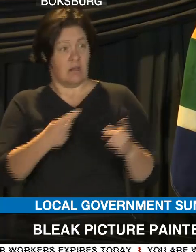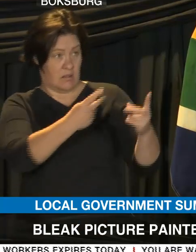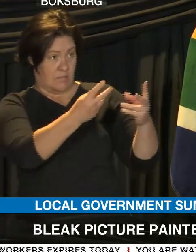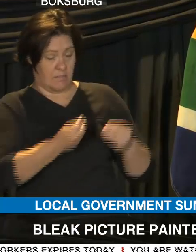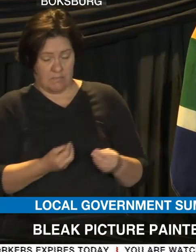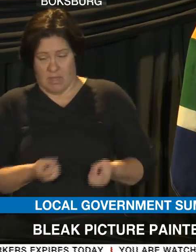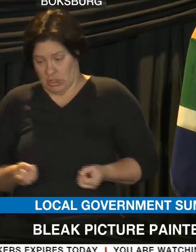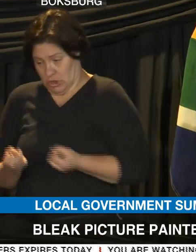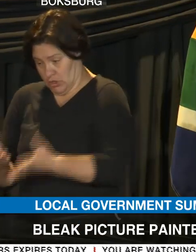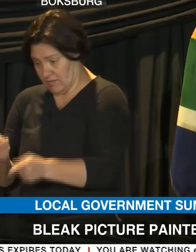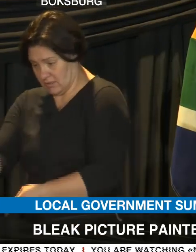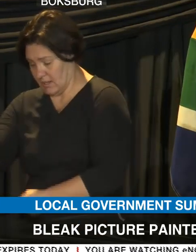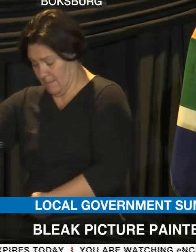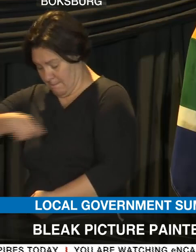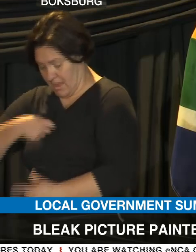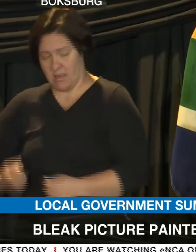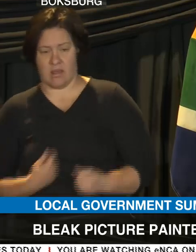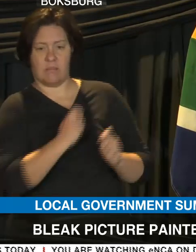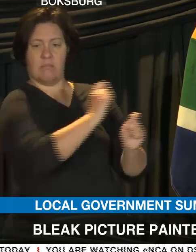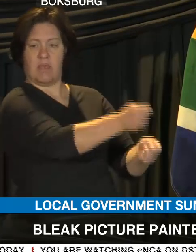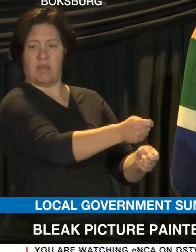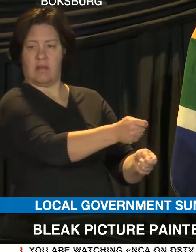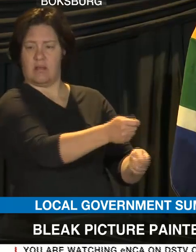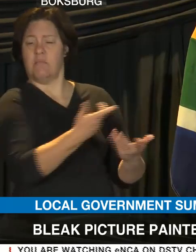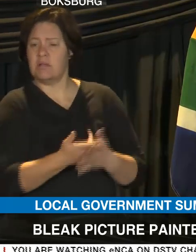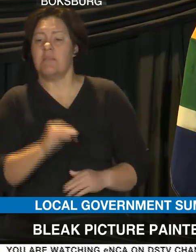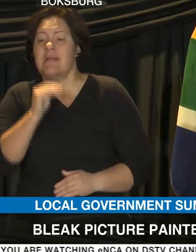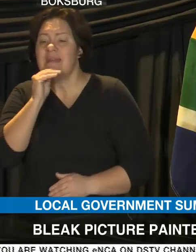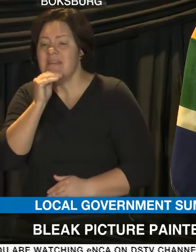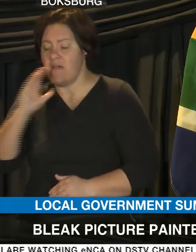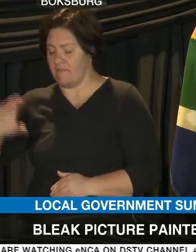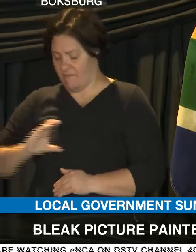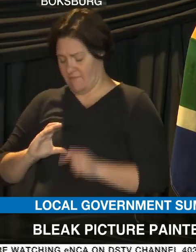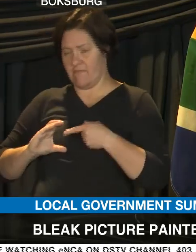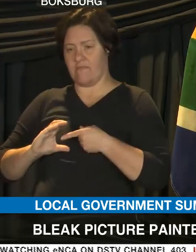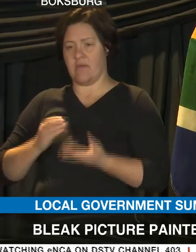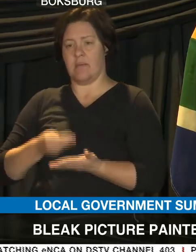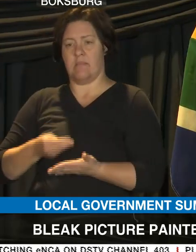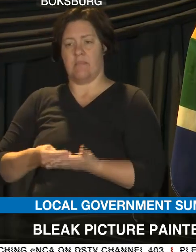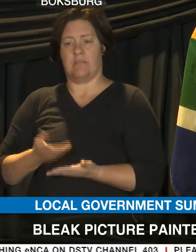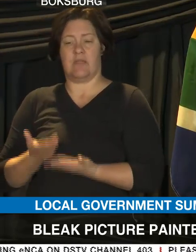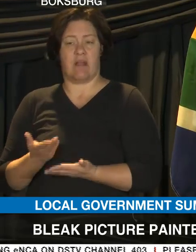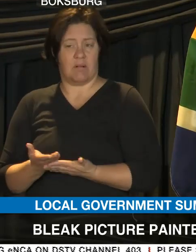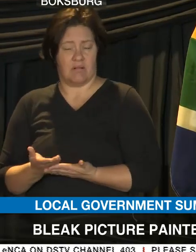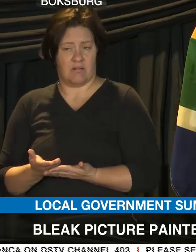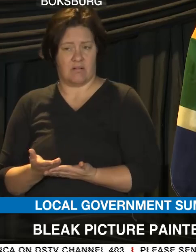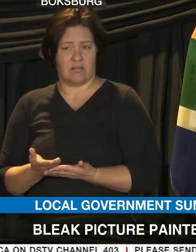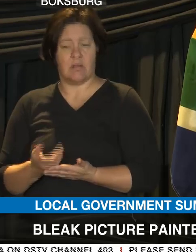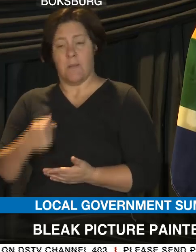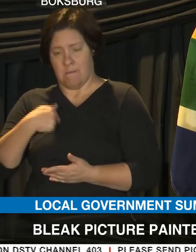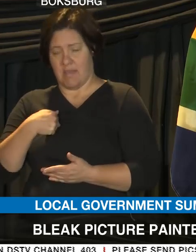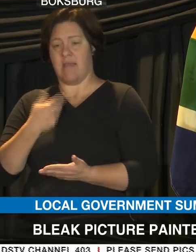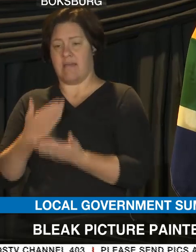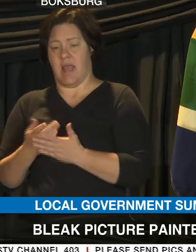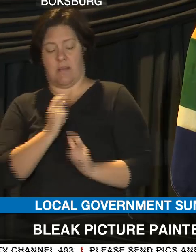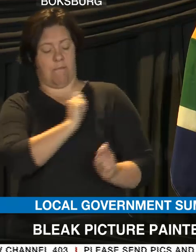people. And we need to ensure that there are sufficient funds that are available to fulfill